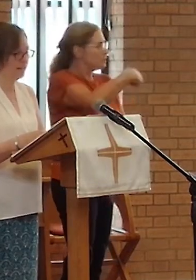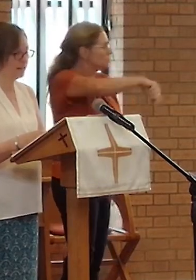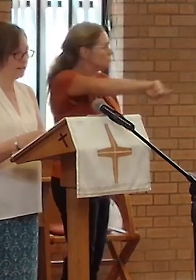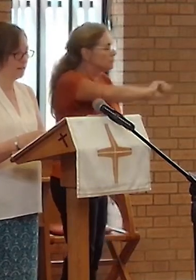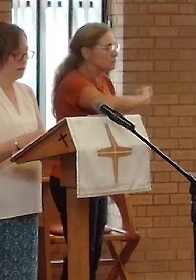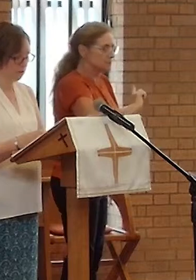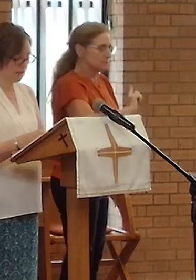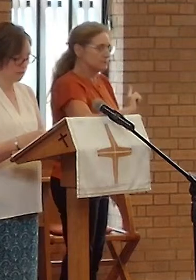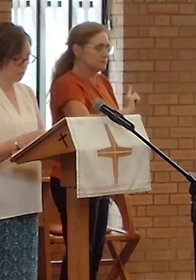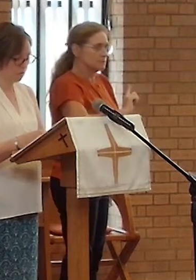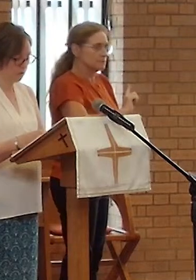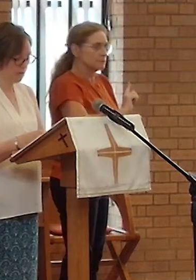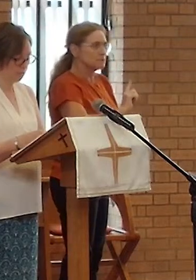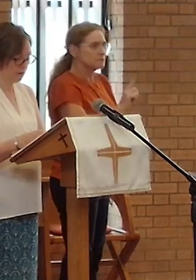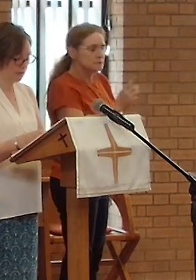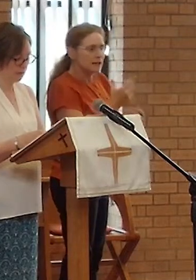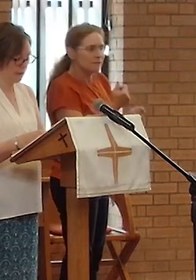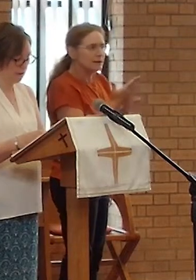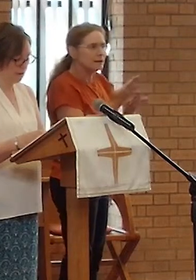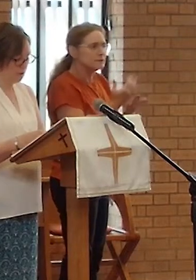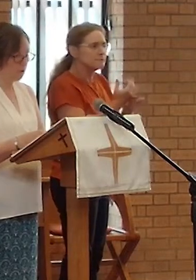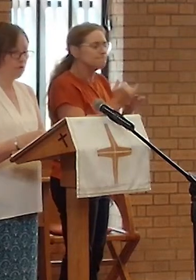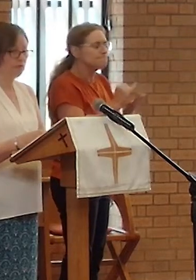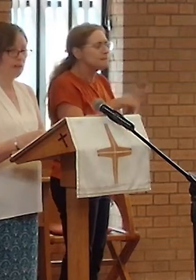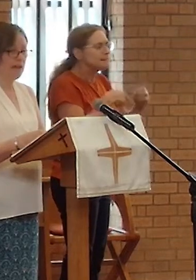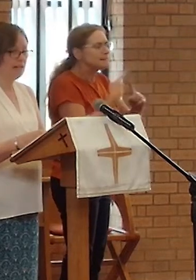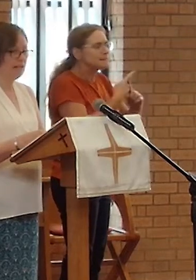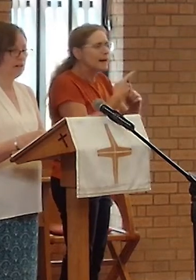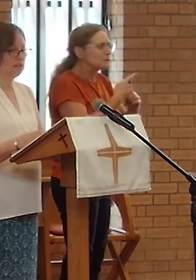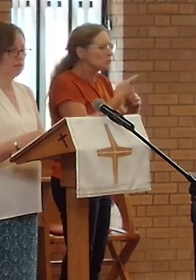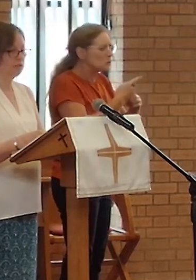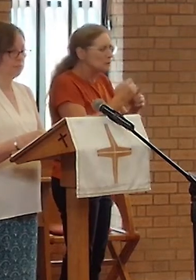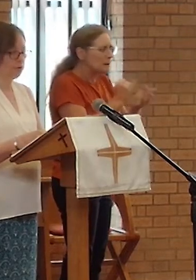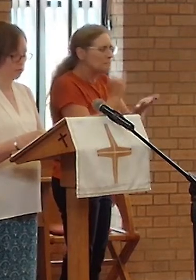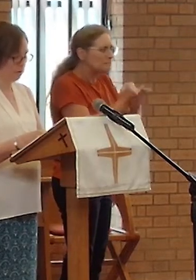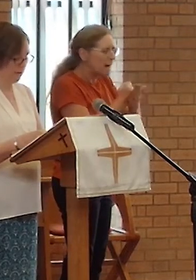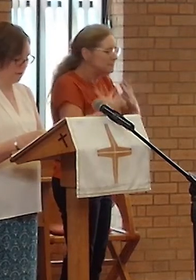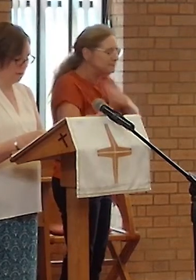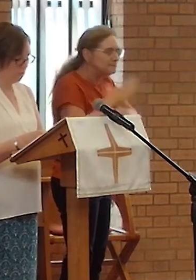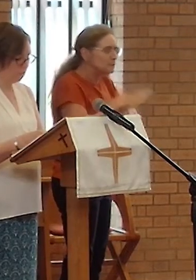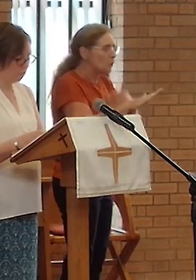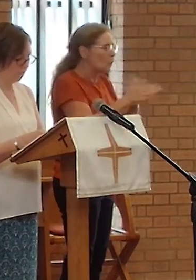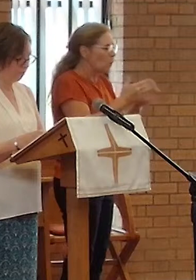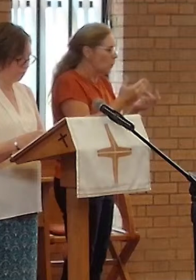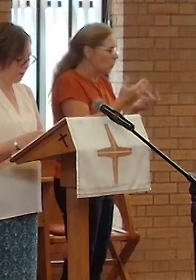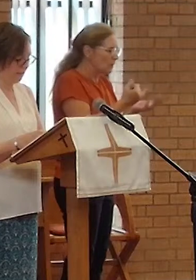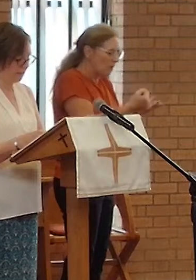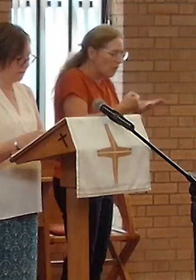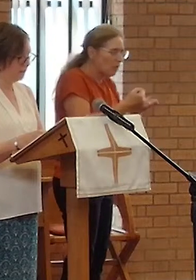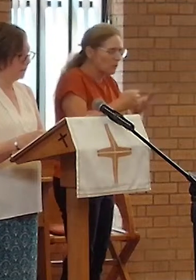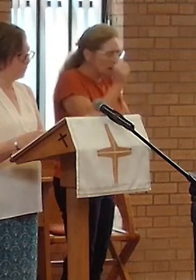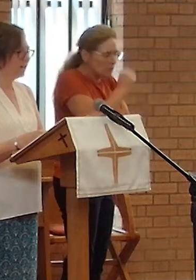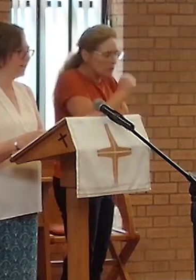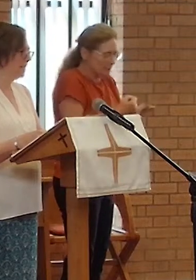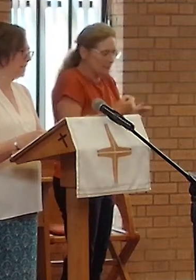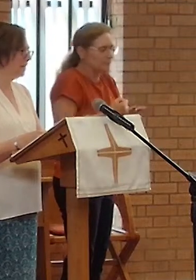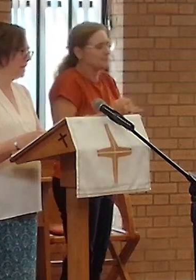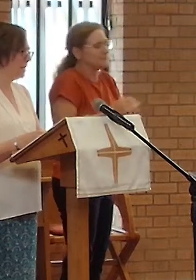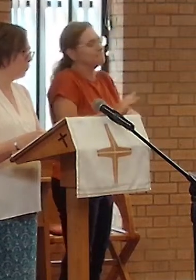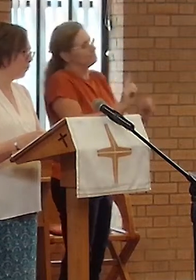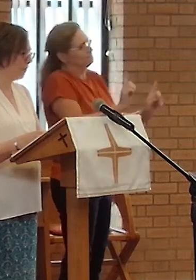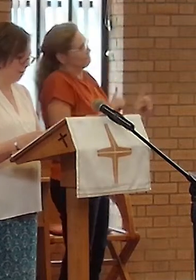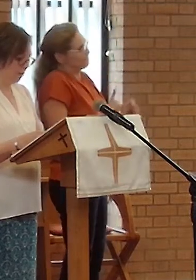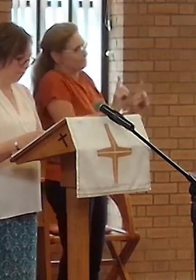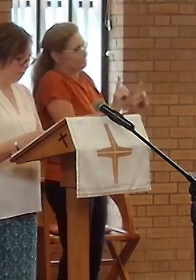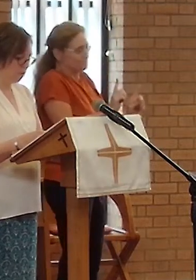hint of sexual immorality or of any kind of impurity or of greed, because these are